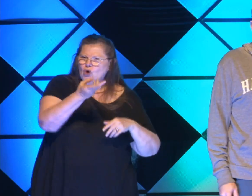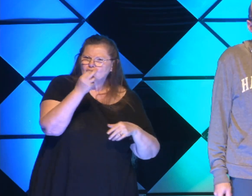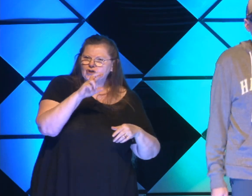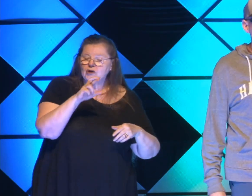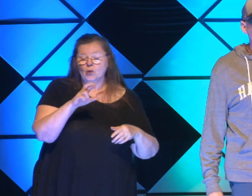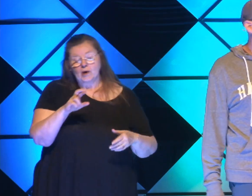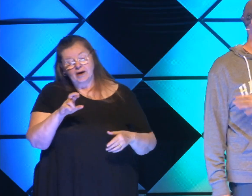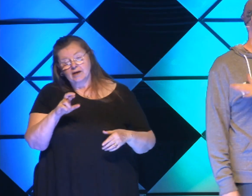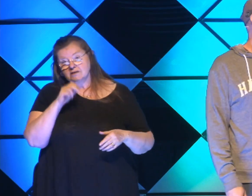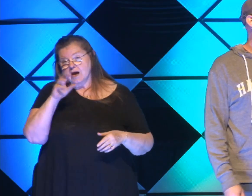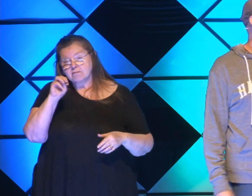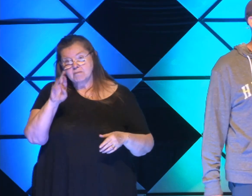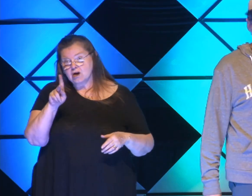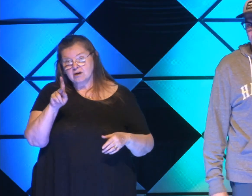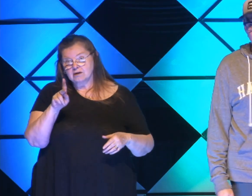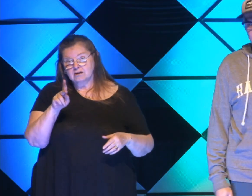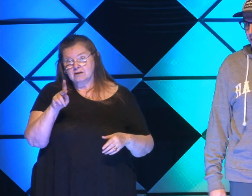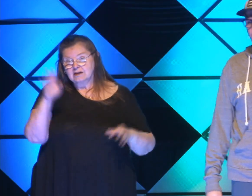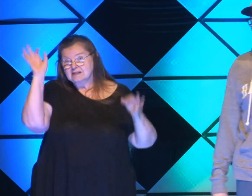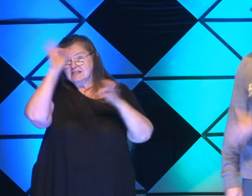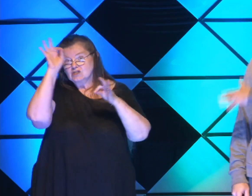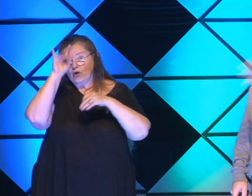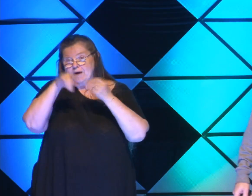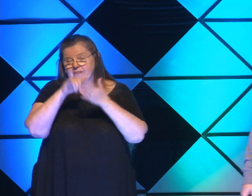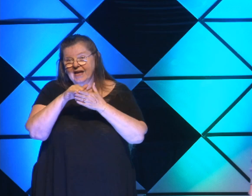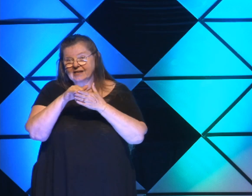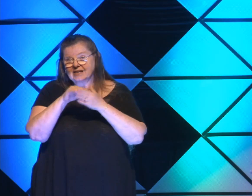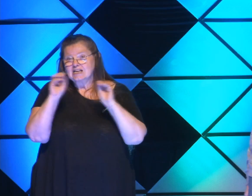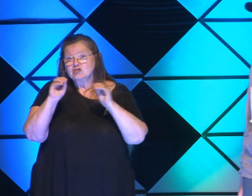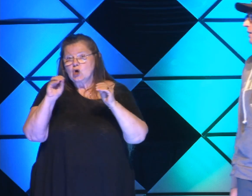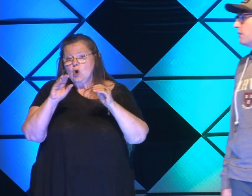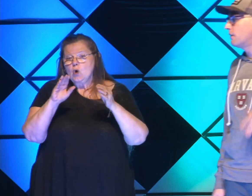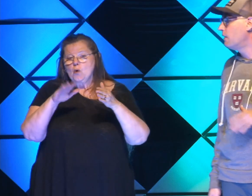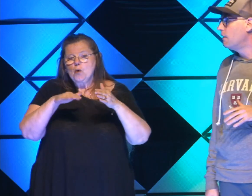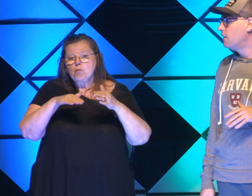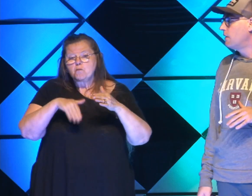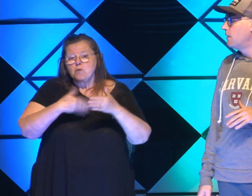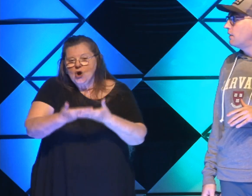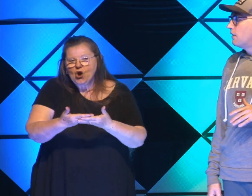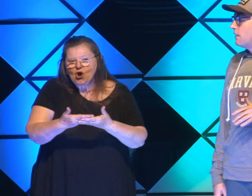not in the Gospel of Mark. Mark doesn't know anything about that stuff. Mark has no birth narrative whatsoever.